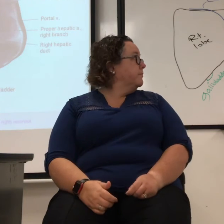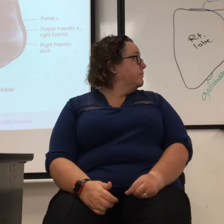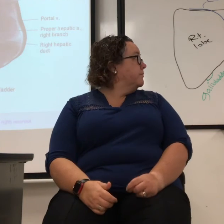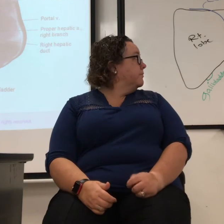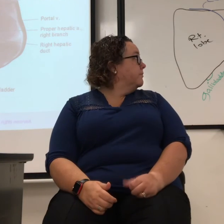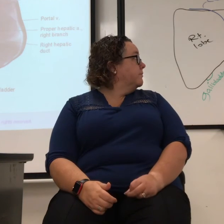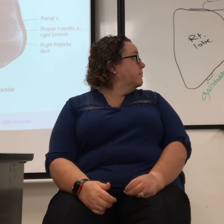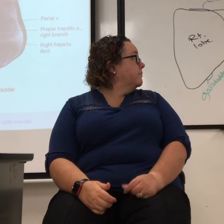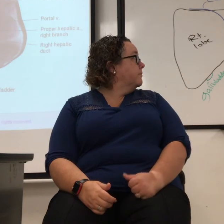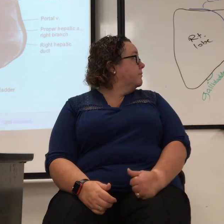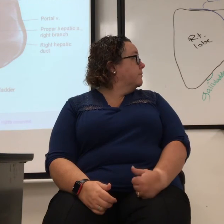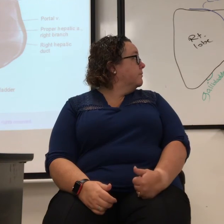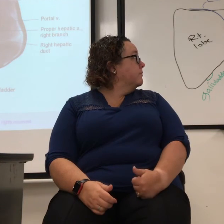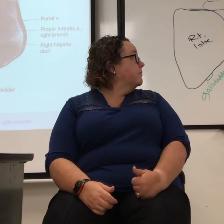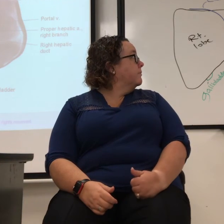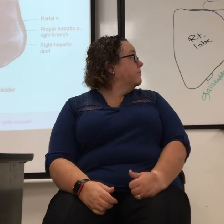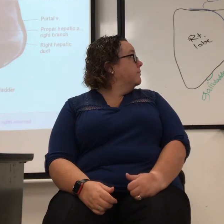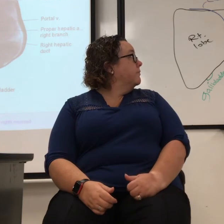Call it number 2.